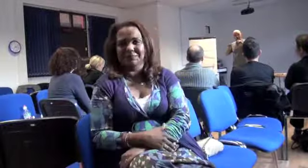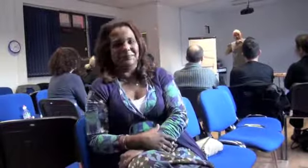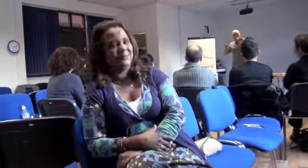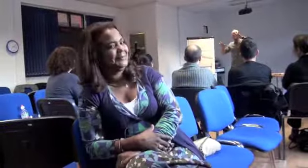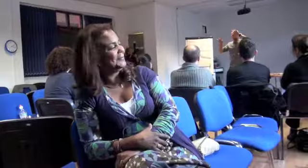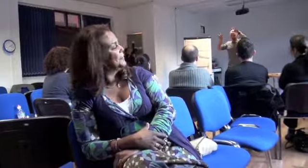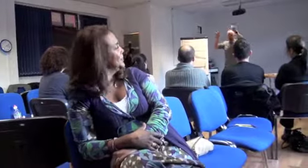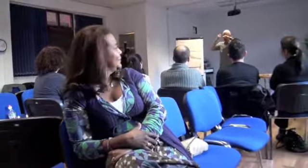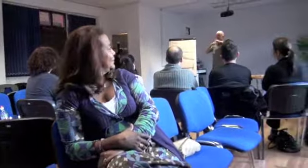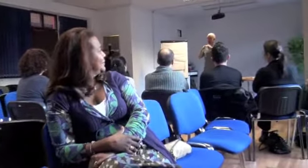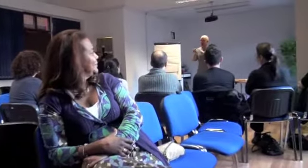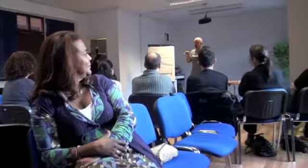me.